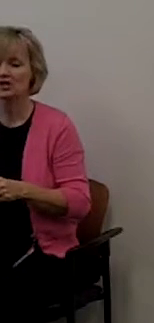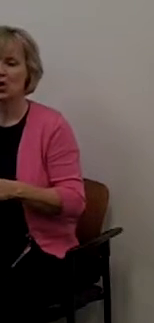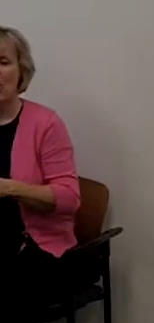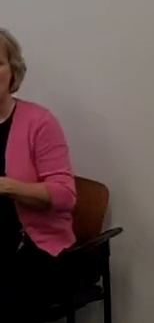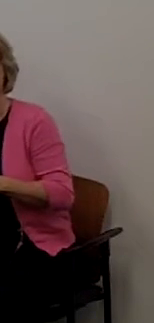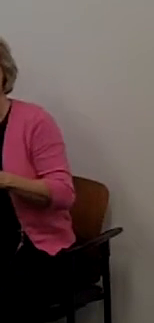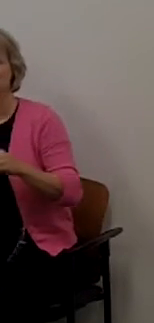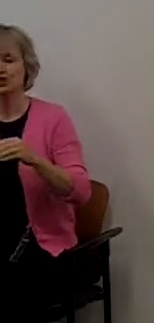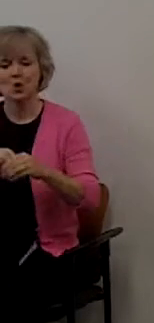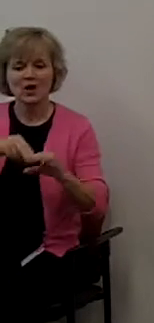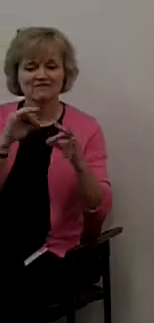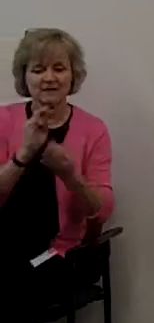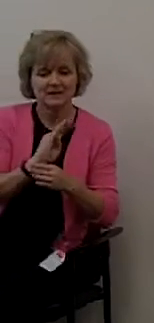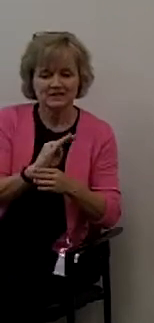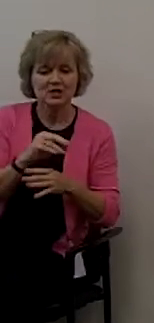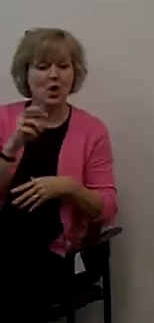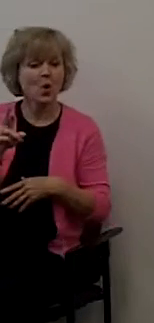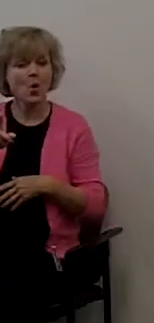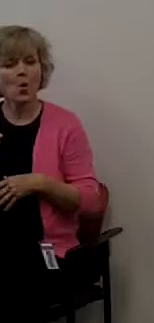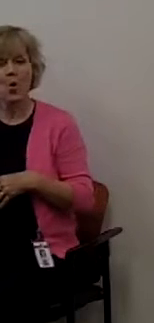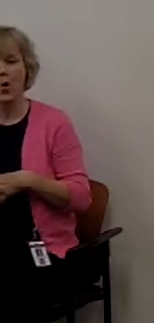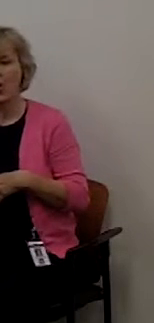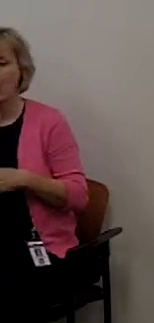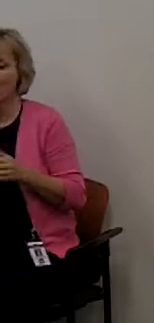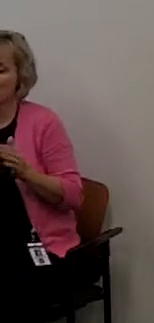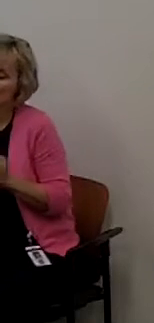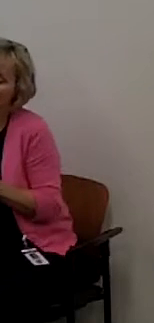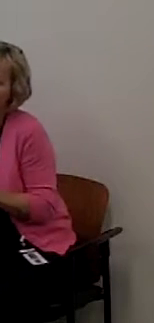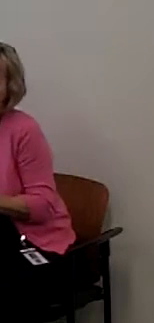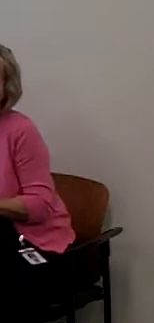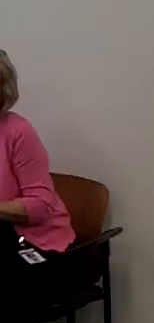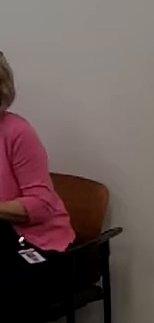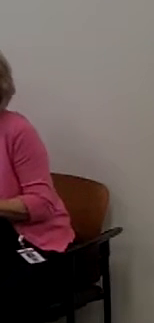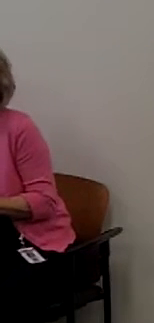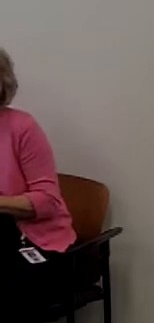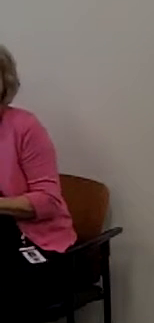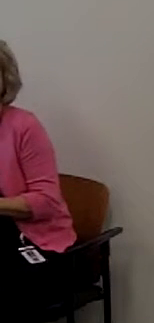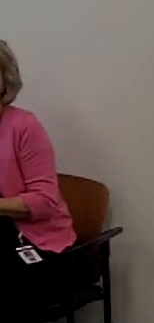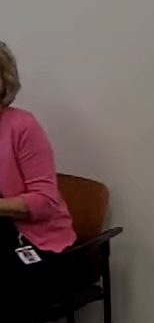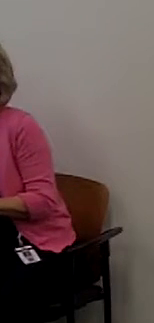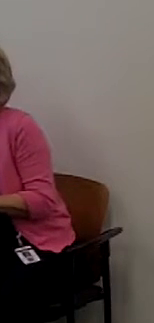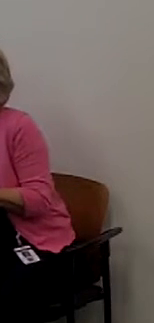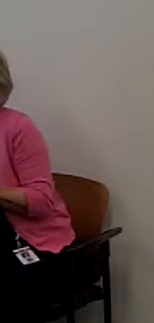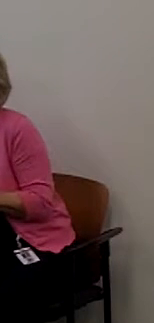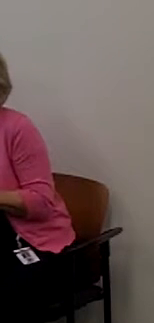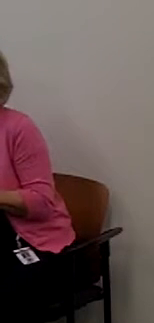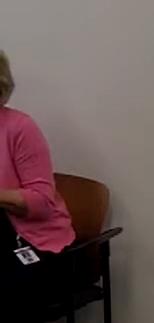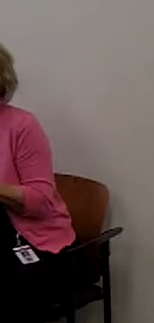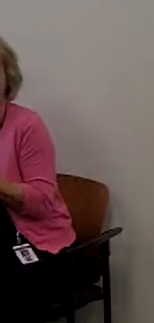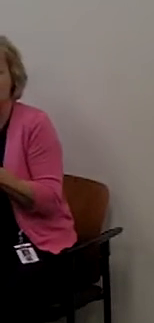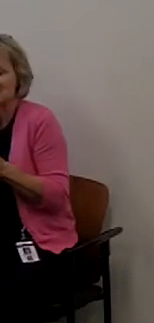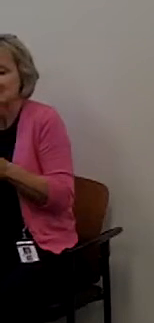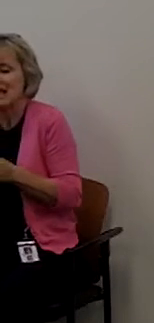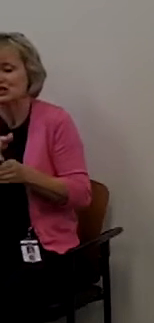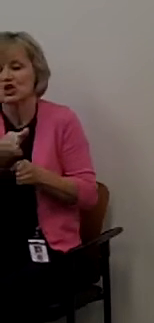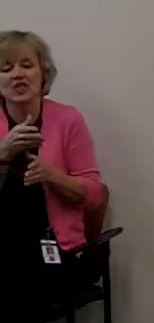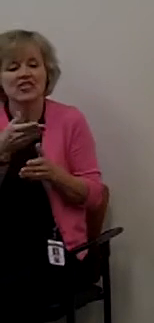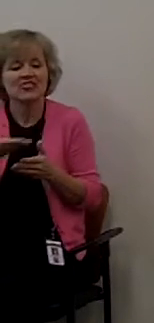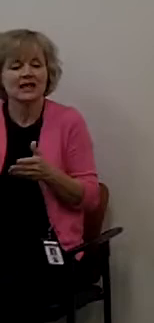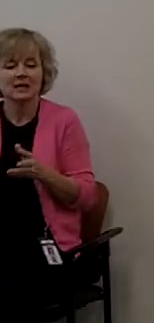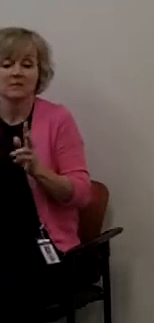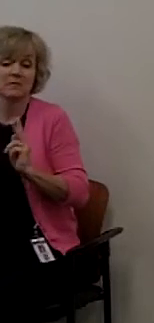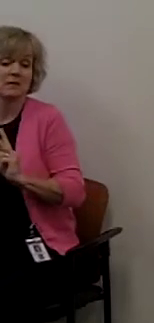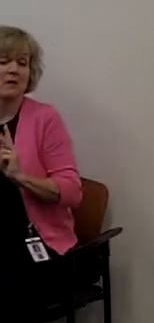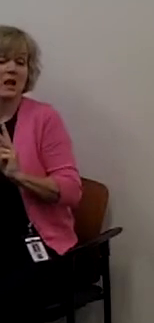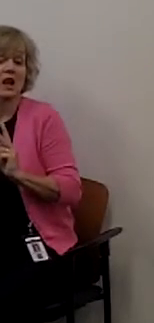or opening like a miniature motel kind of in like a bar area with some specialty things for people who